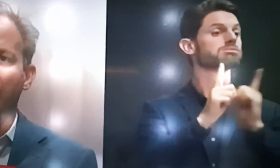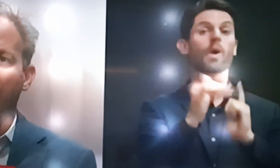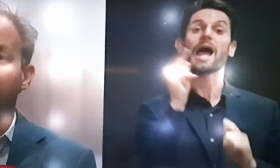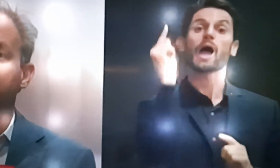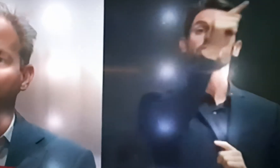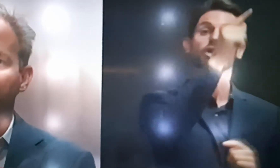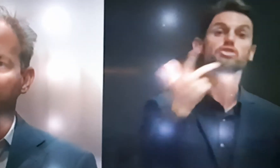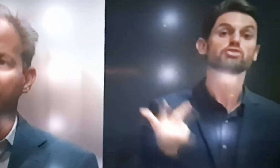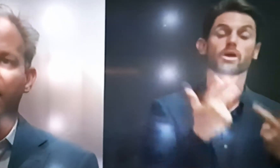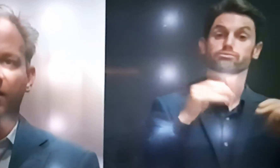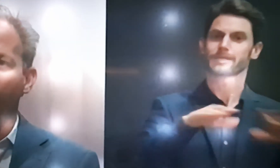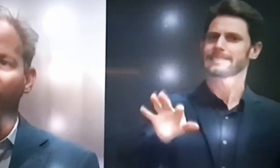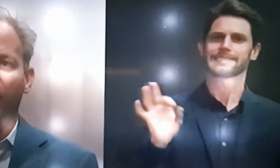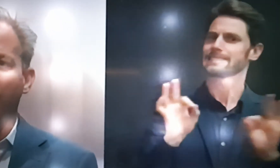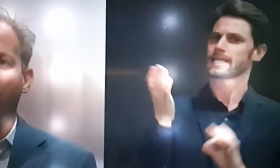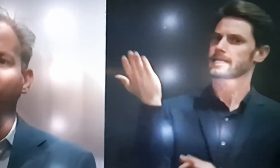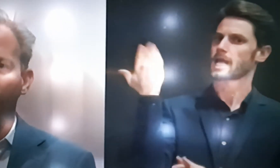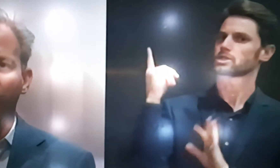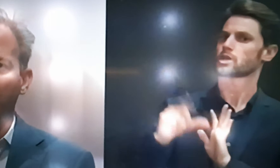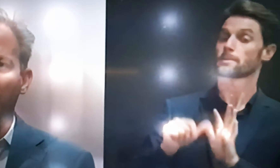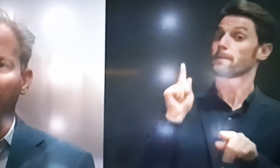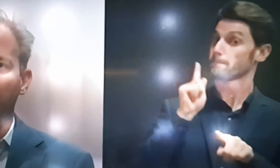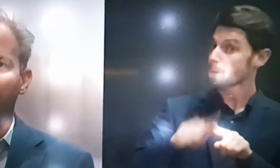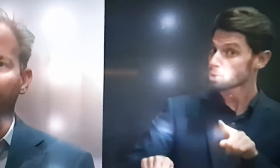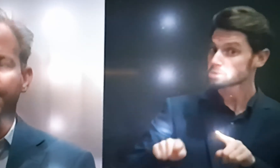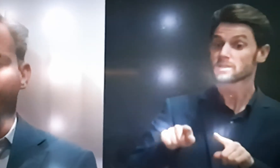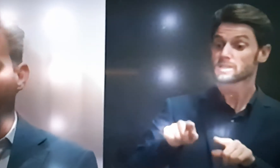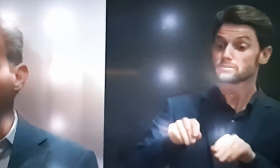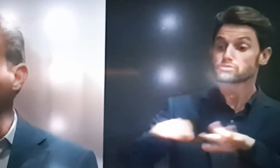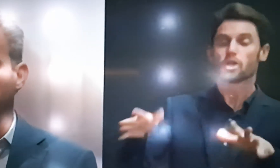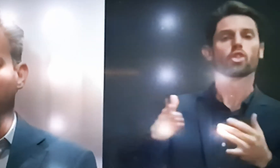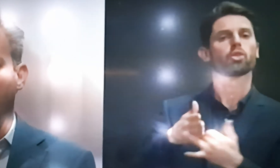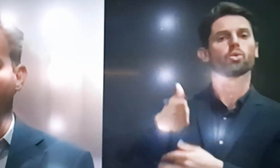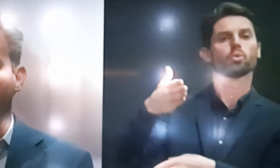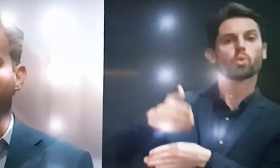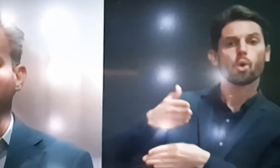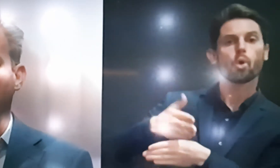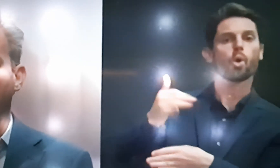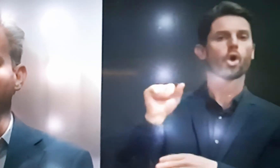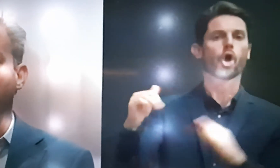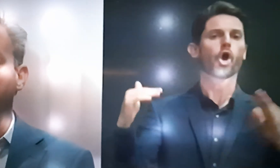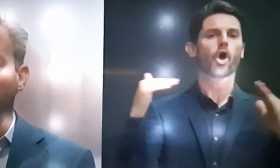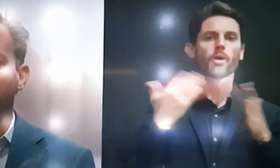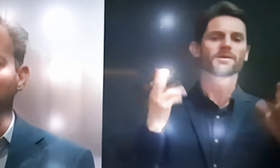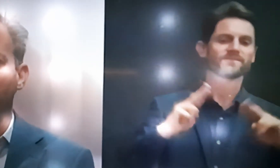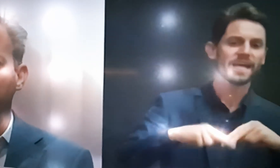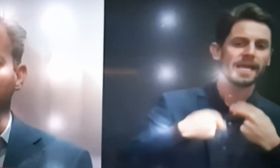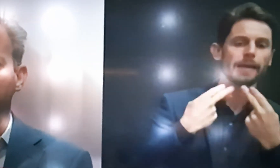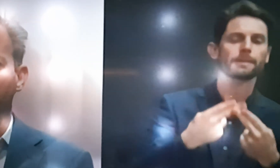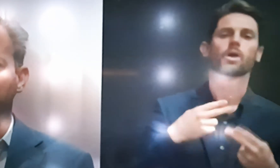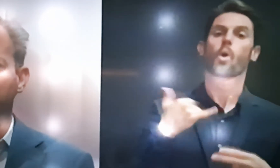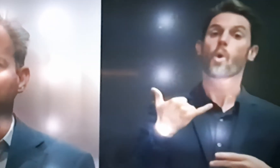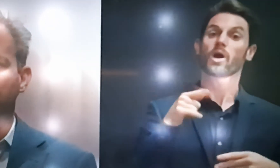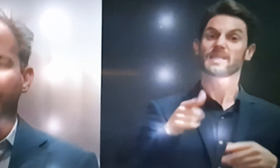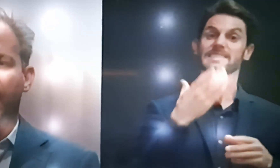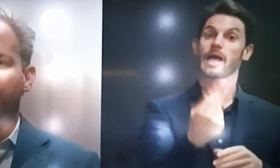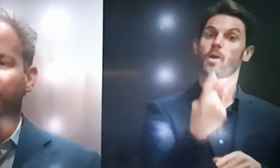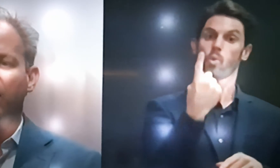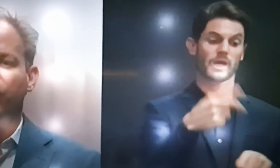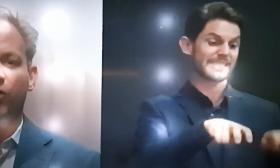short-lived exchanges. They were overwhelmingly in the work and home and prolonged contact